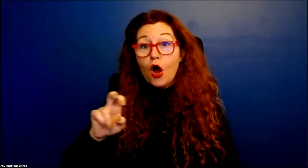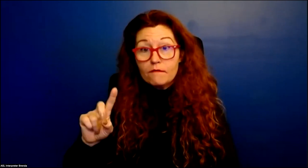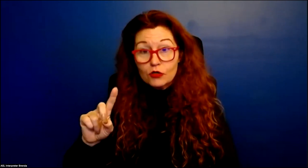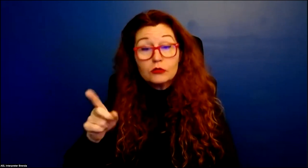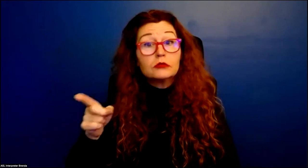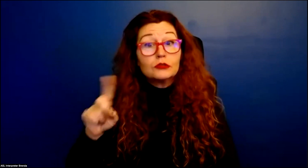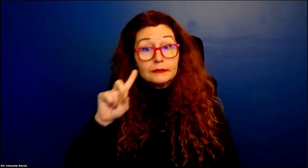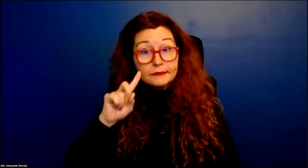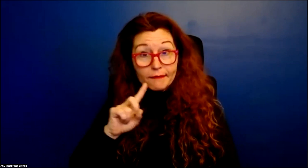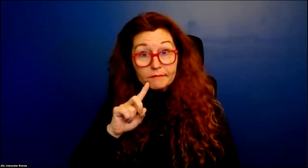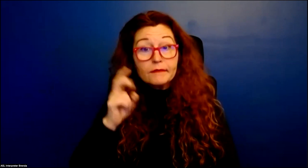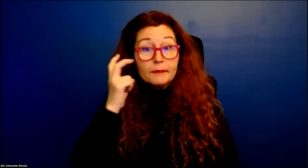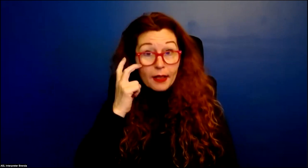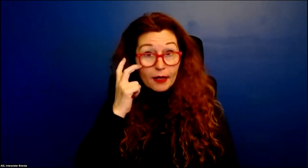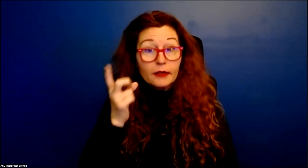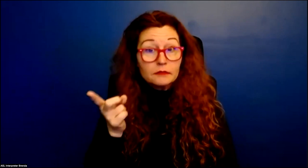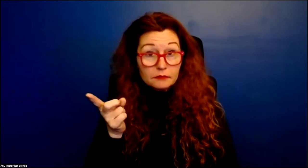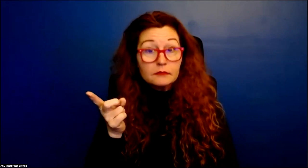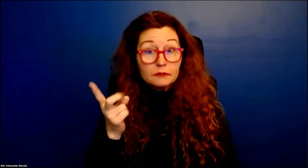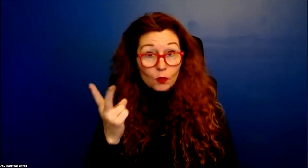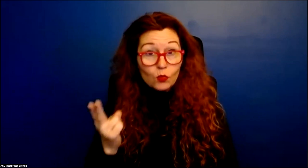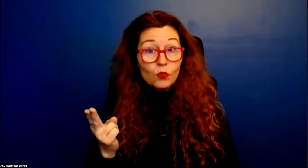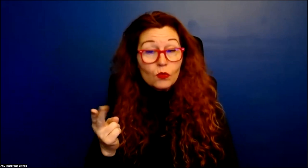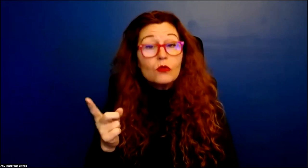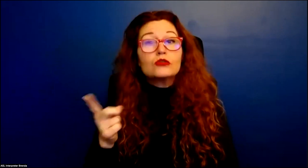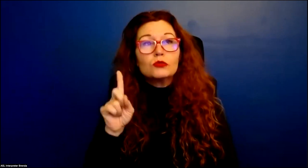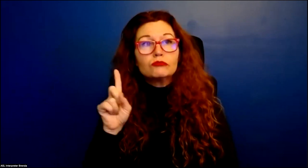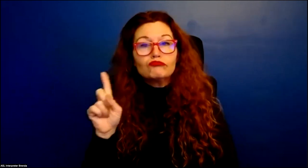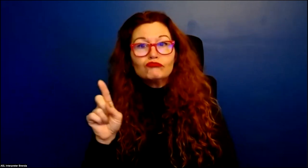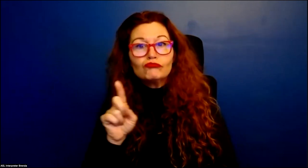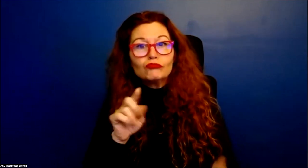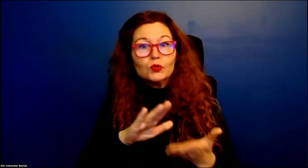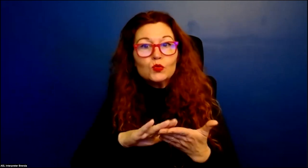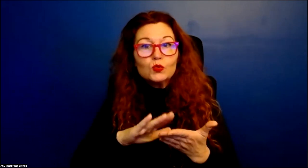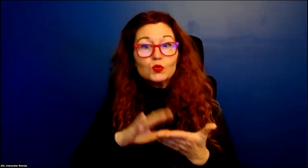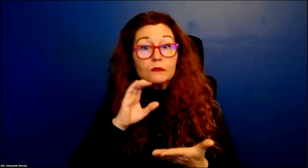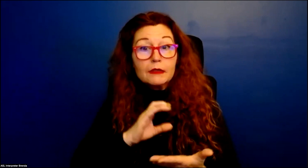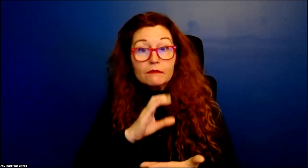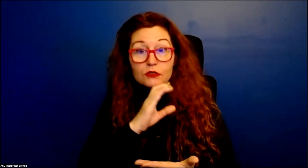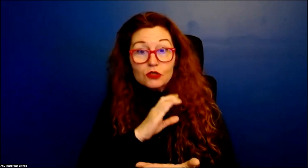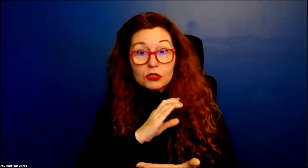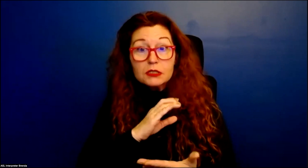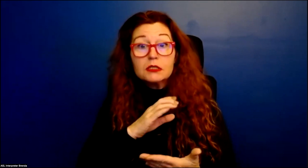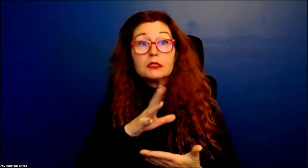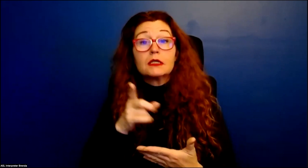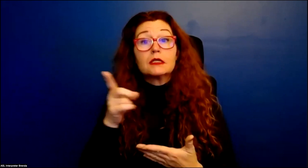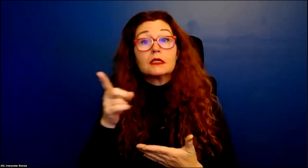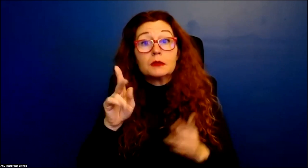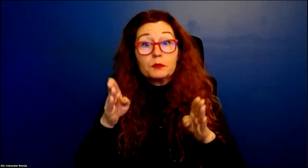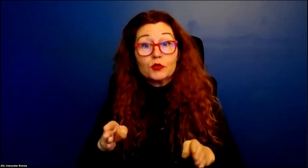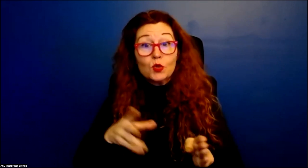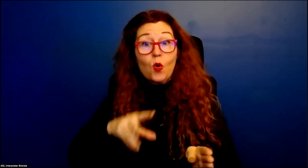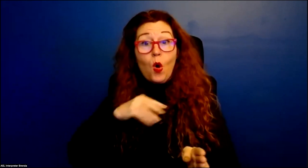would go into the to her school's cafeteria, and the owner of the